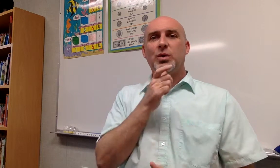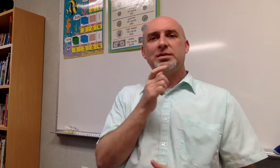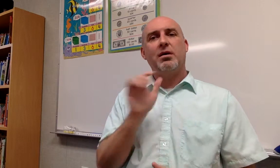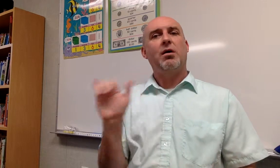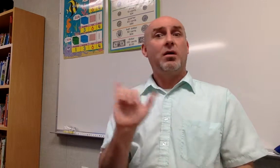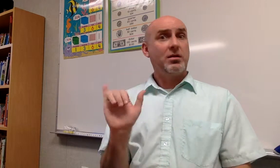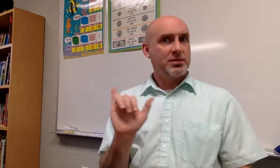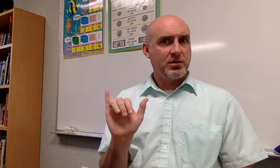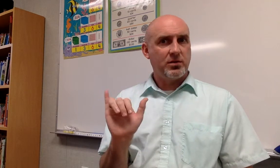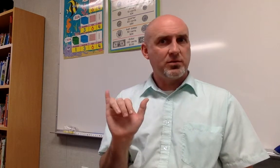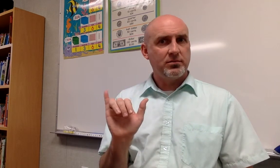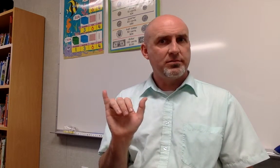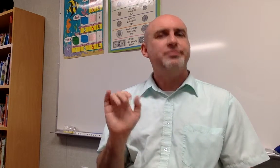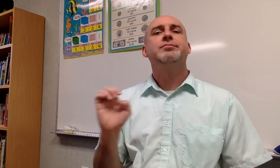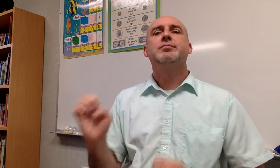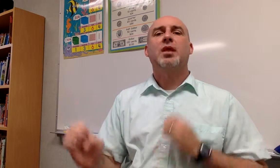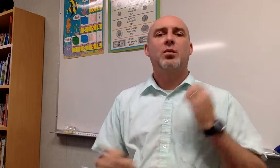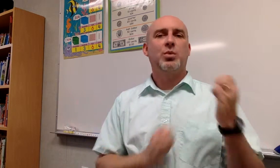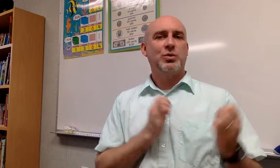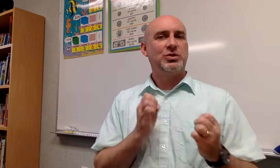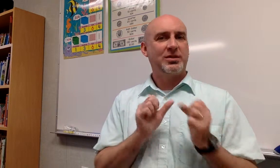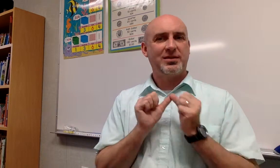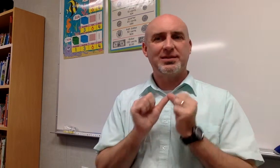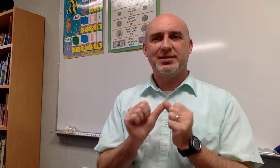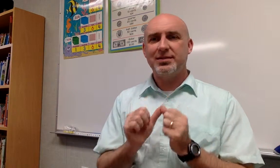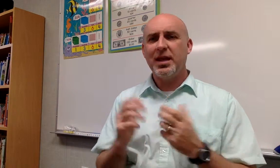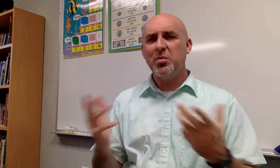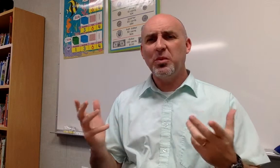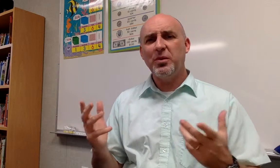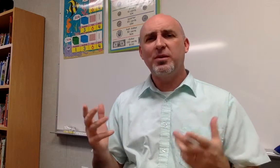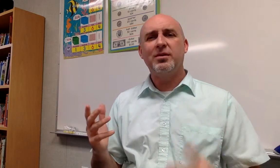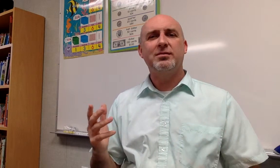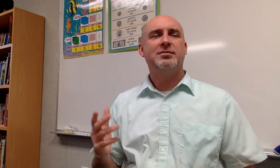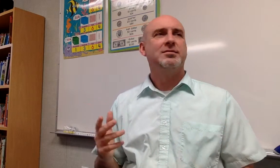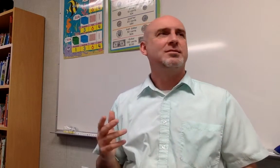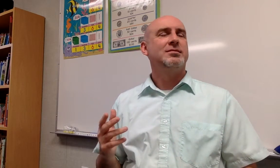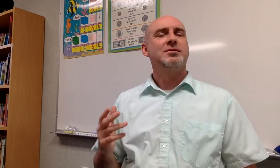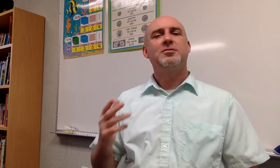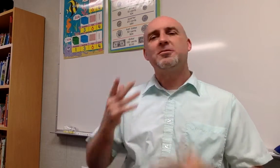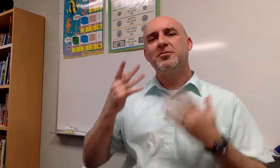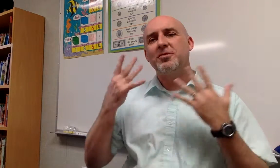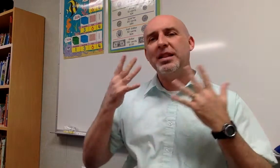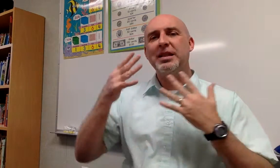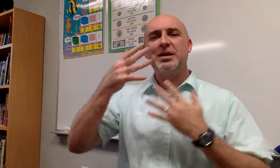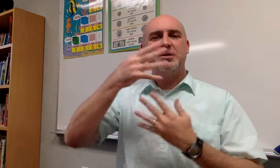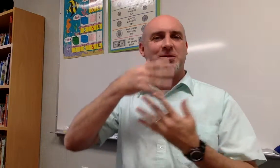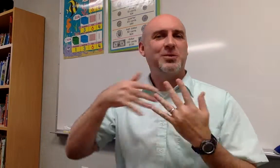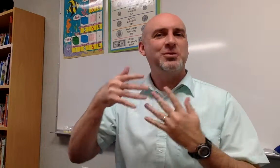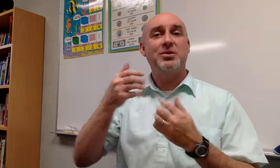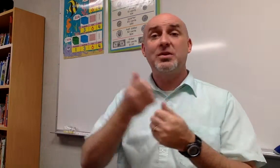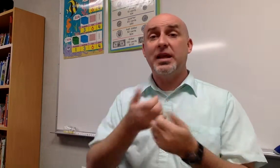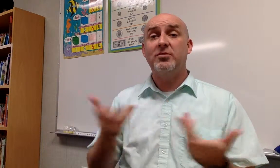is also emotionally stable, friendly and social and